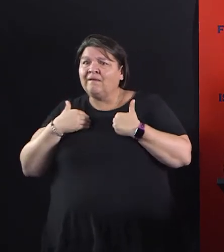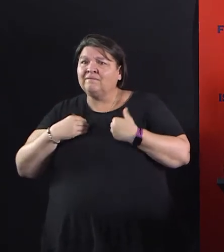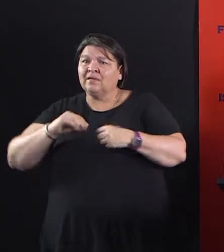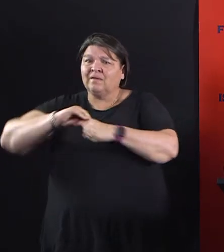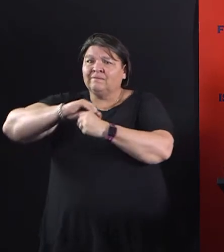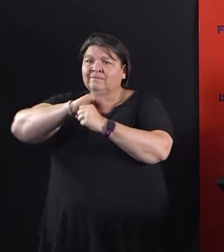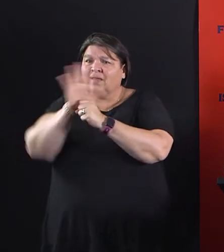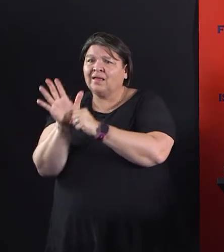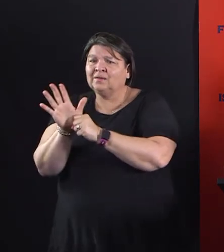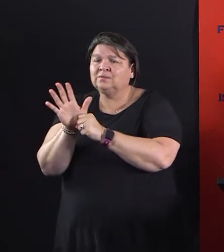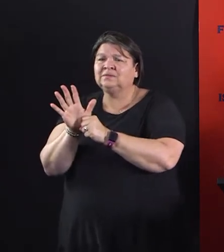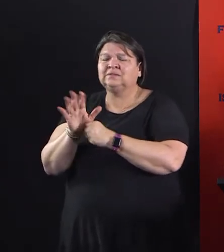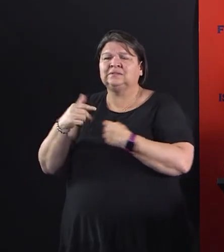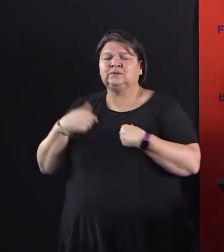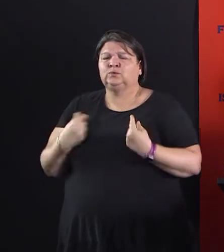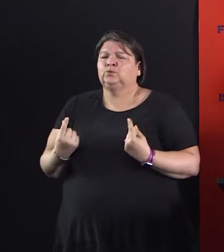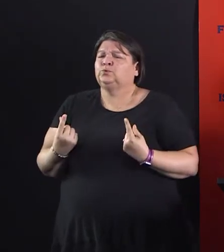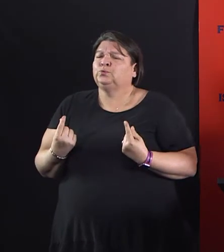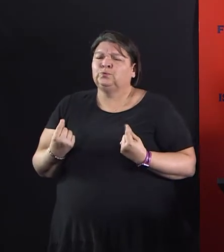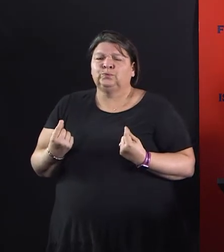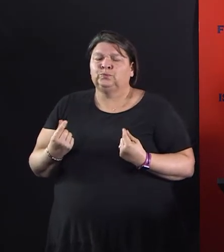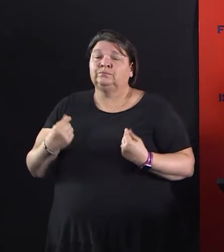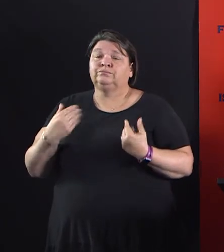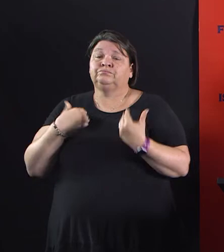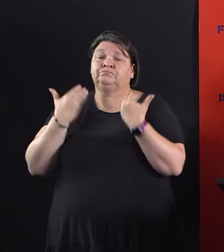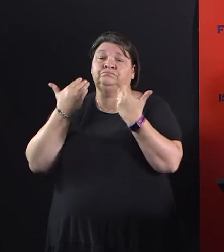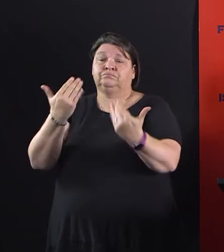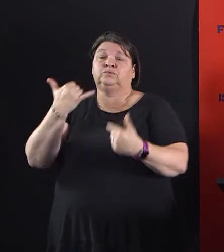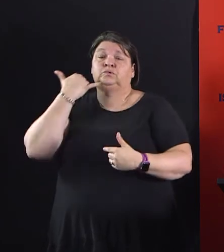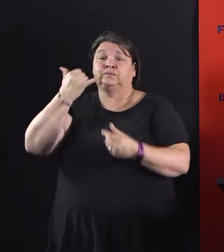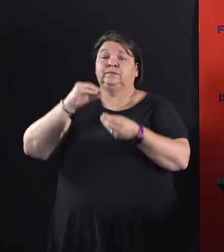Public Health Hotline, excuse me, which is